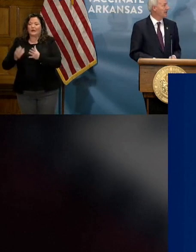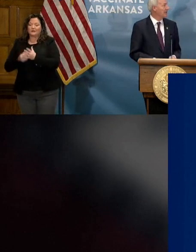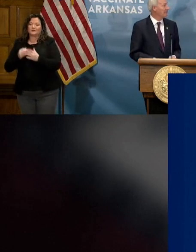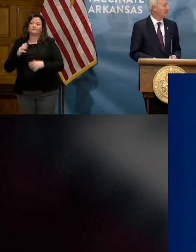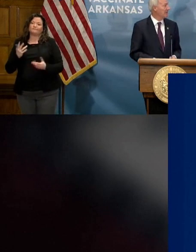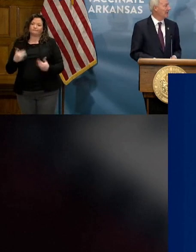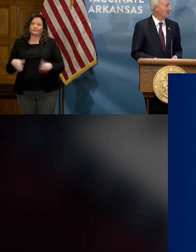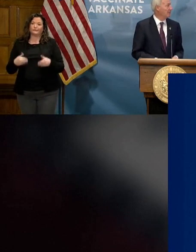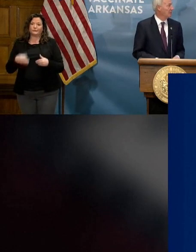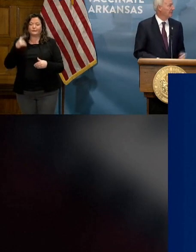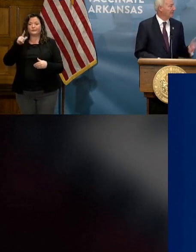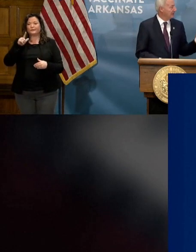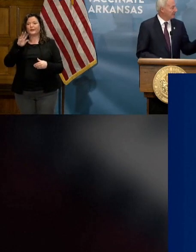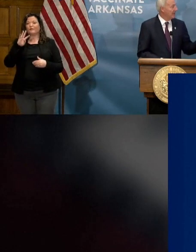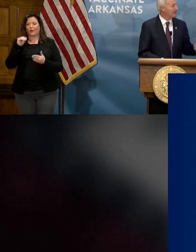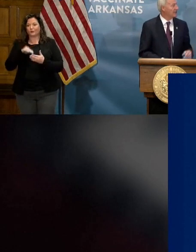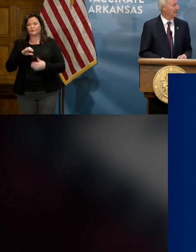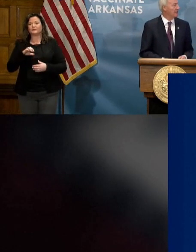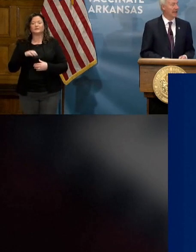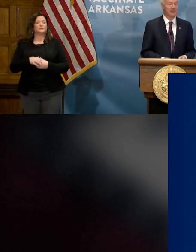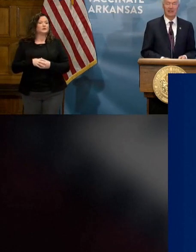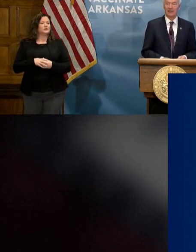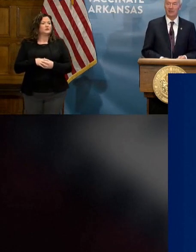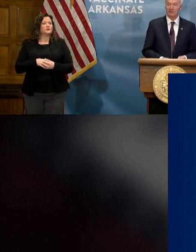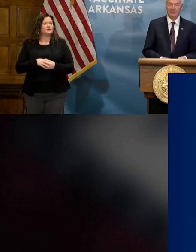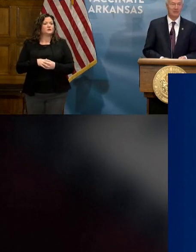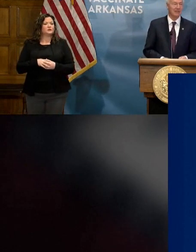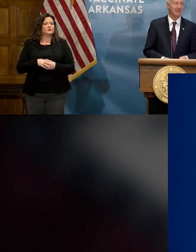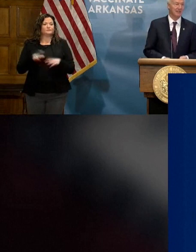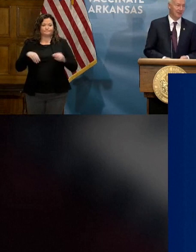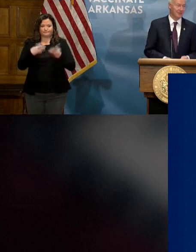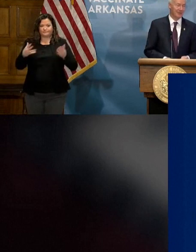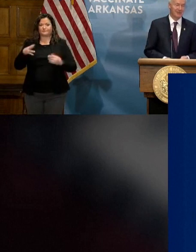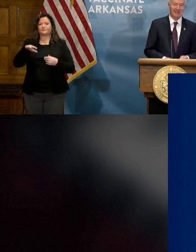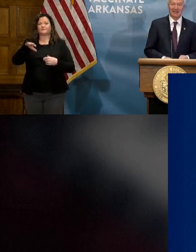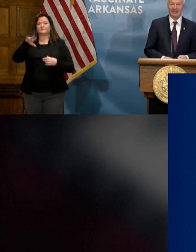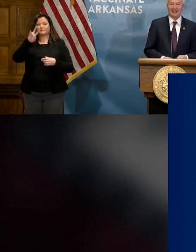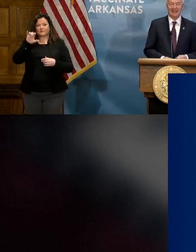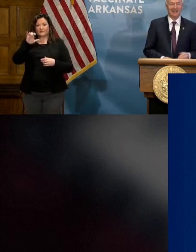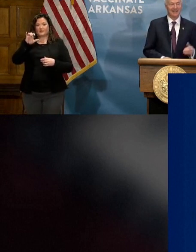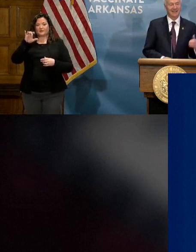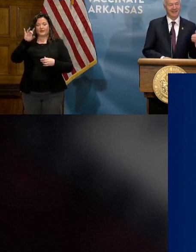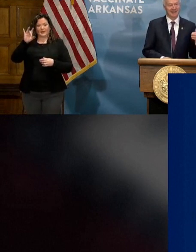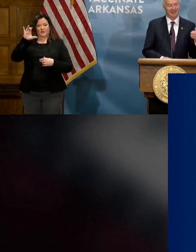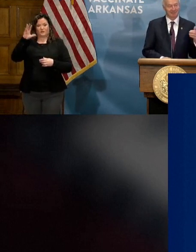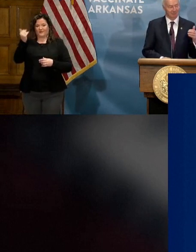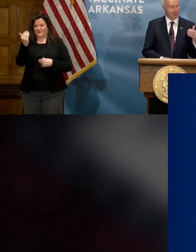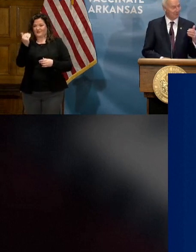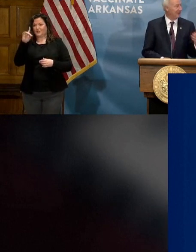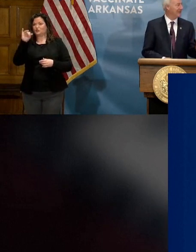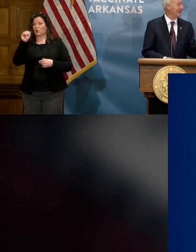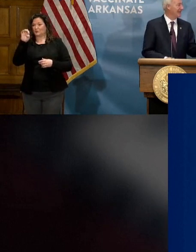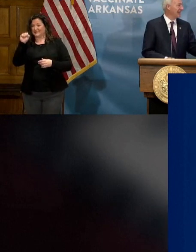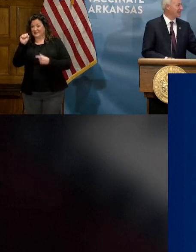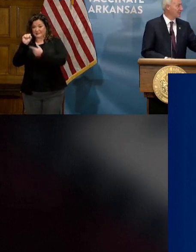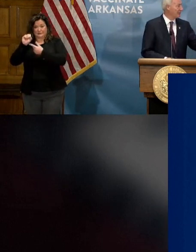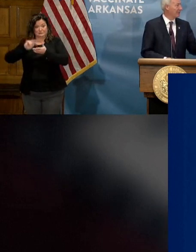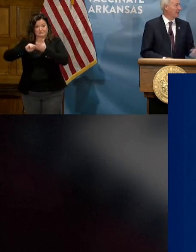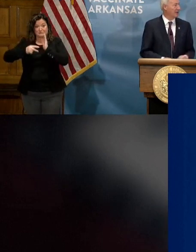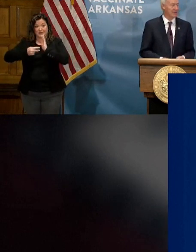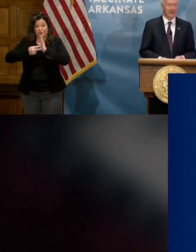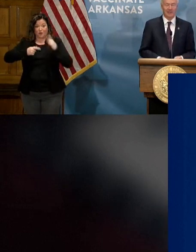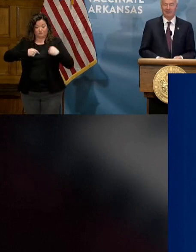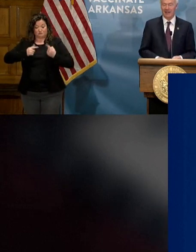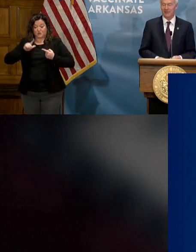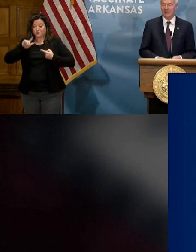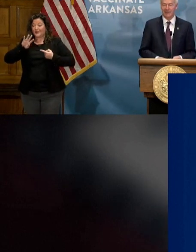Next, we've given out 7,815 doses, and which means that in the last 24